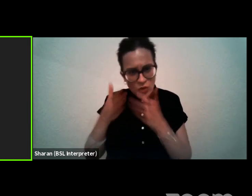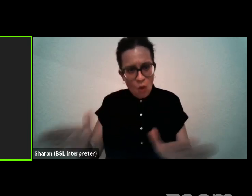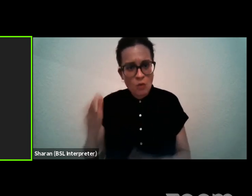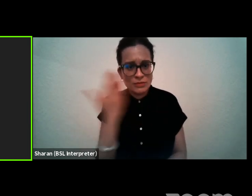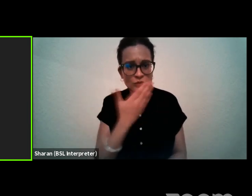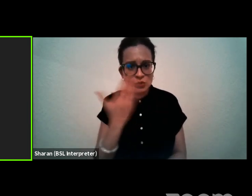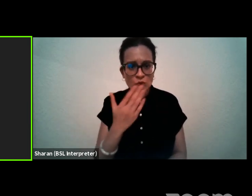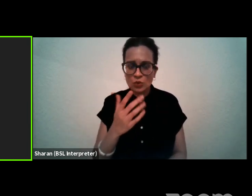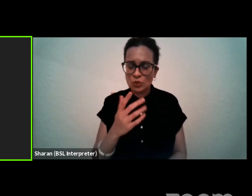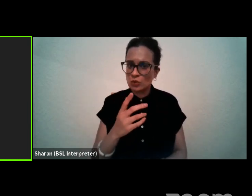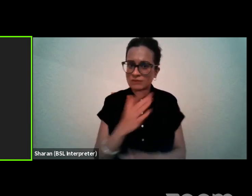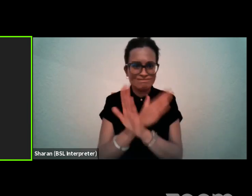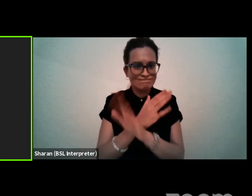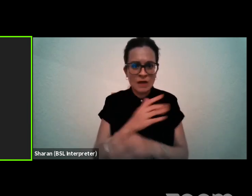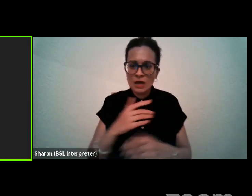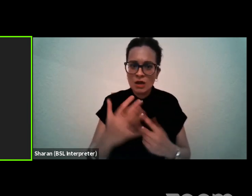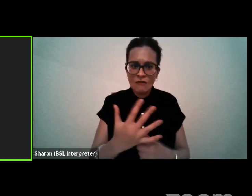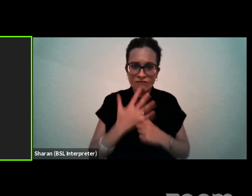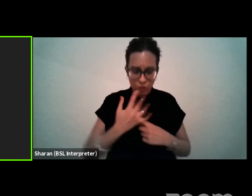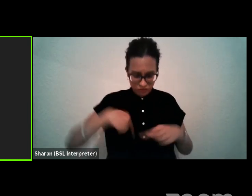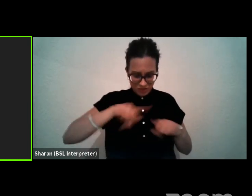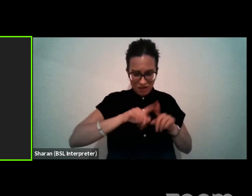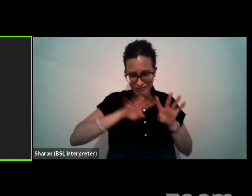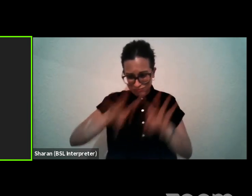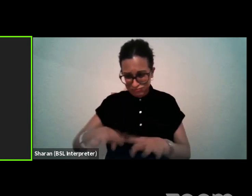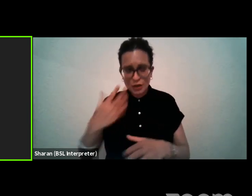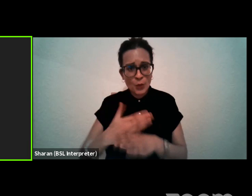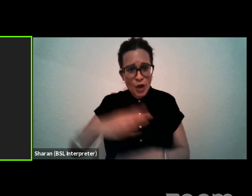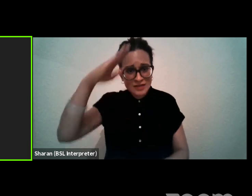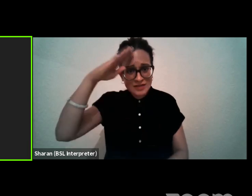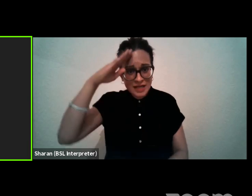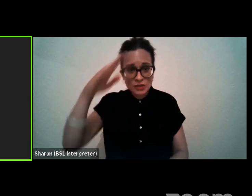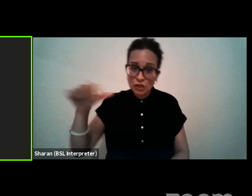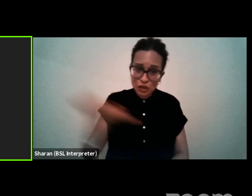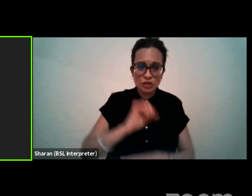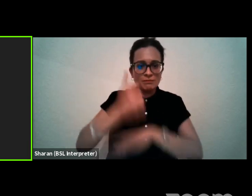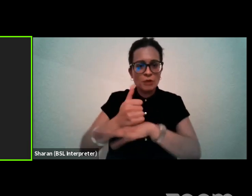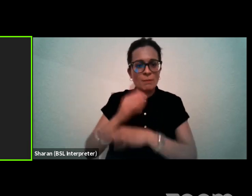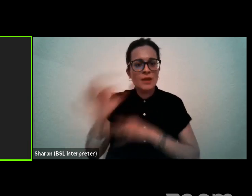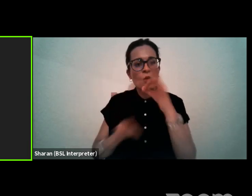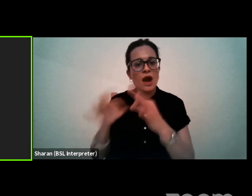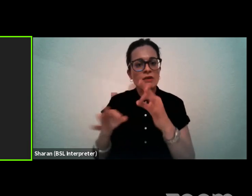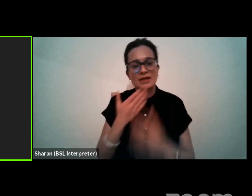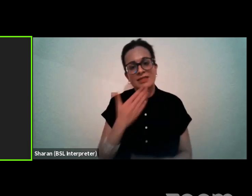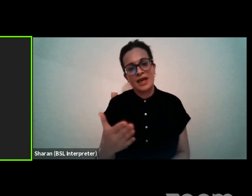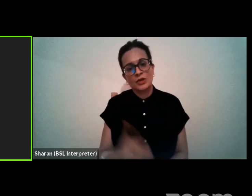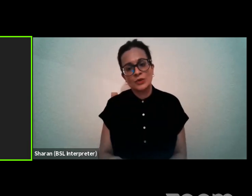force us to go into dangerous workplaces, and we have that inquiry. Thank you.